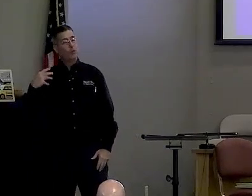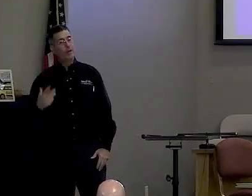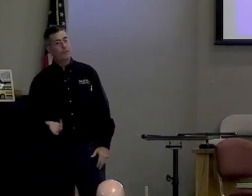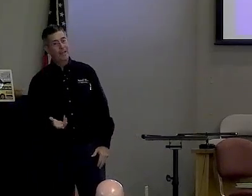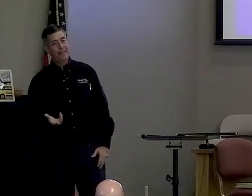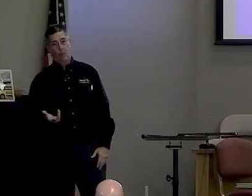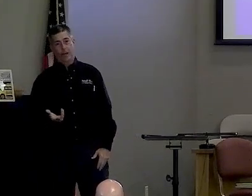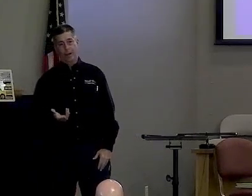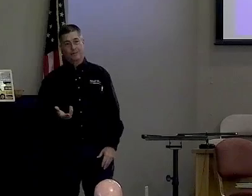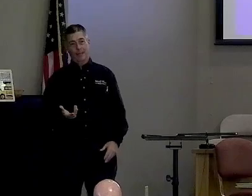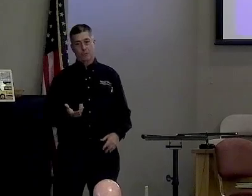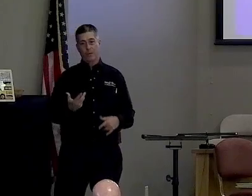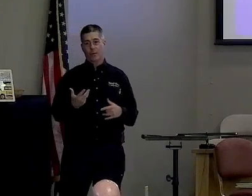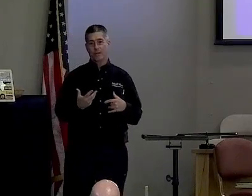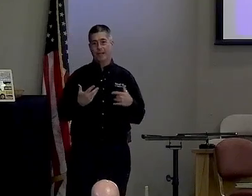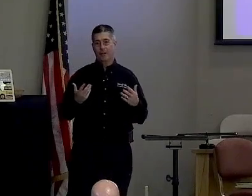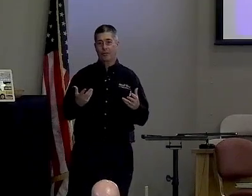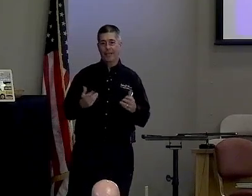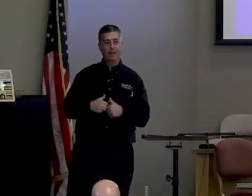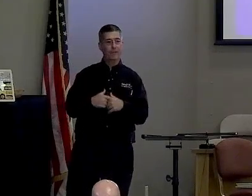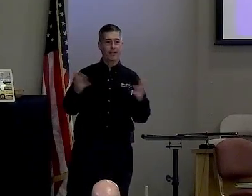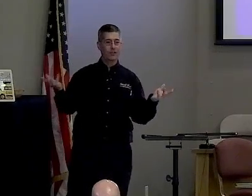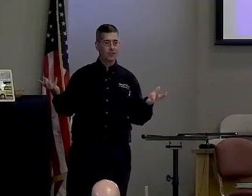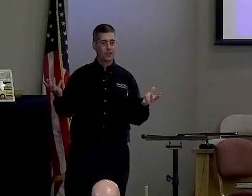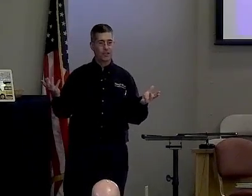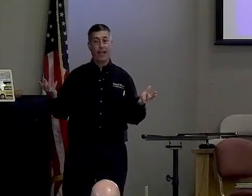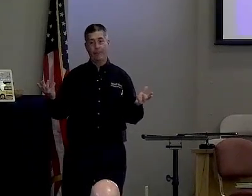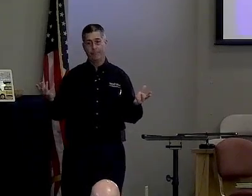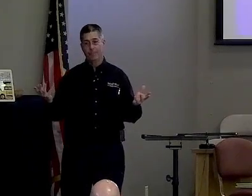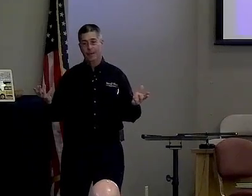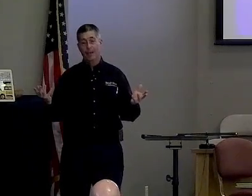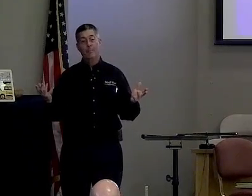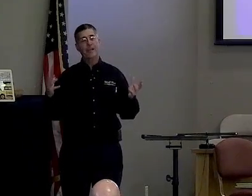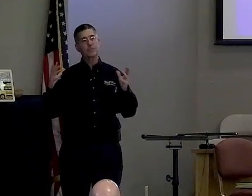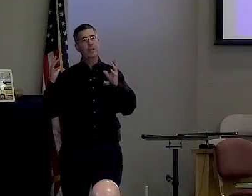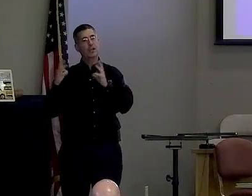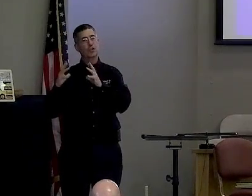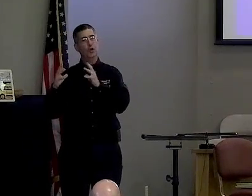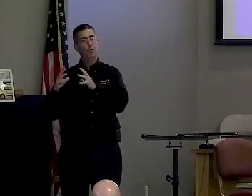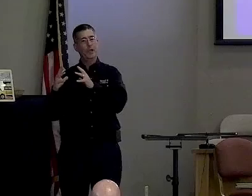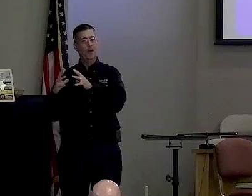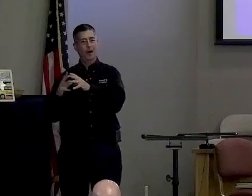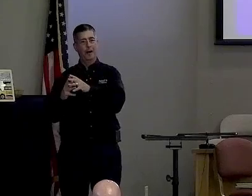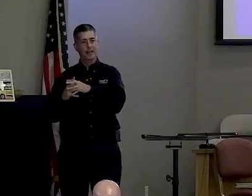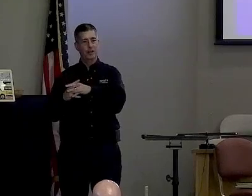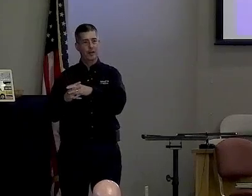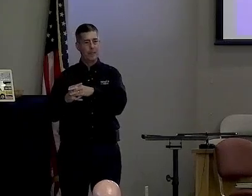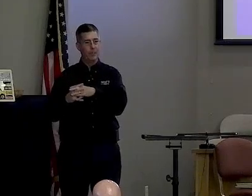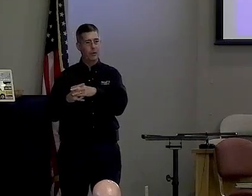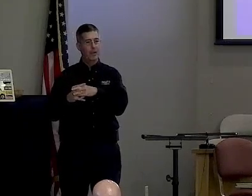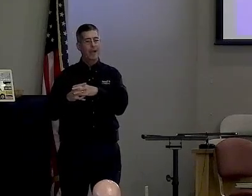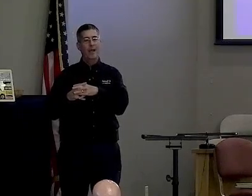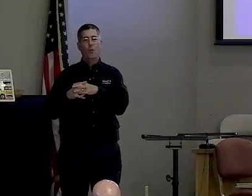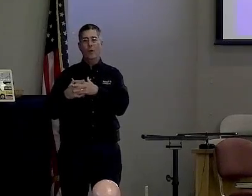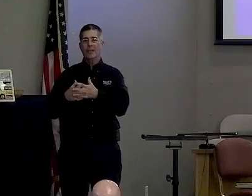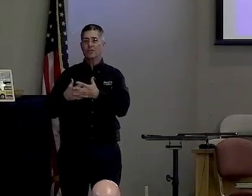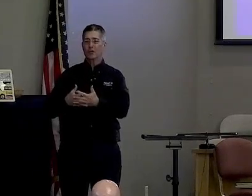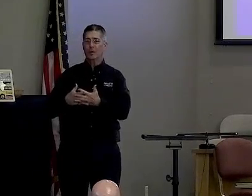we don't think that way a lot of times. We tend to think everything is just the same. That's because who we are as hearing people. We assume a